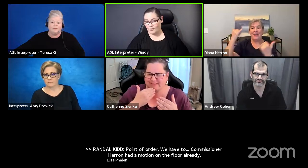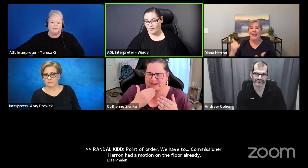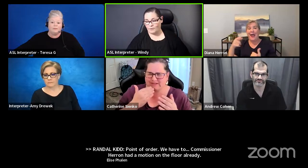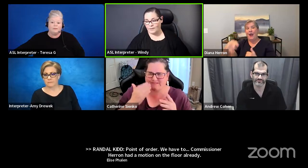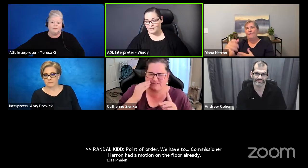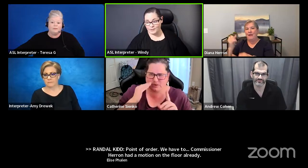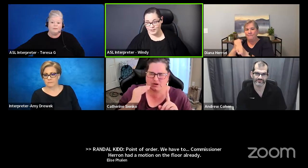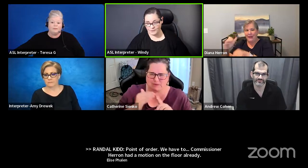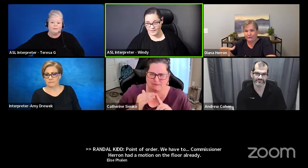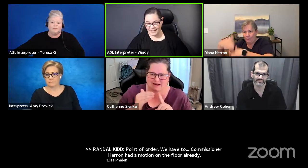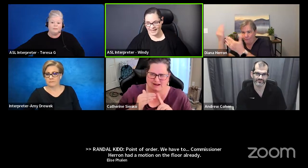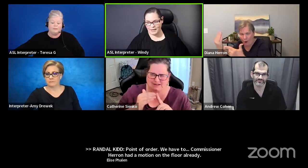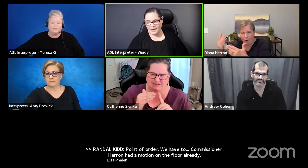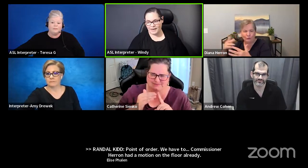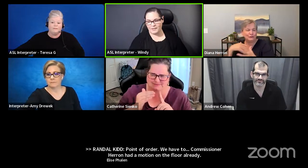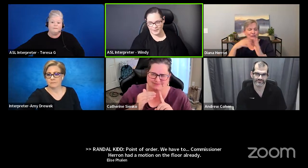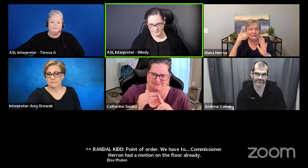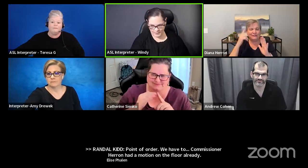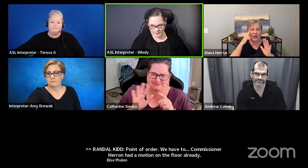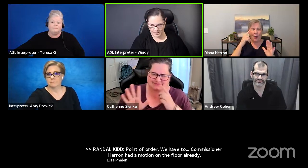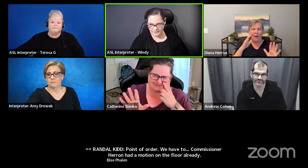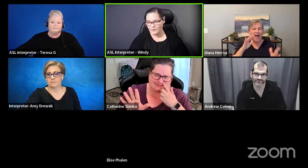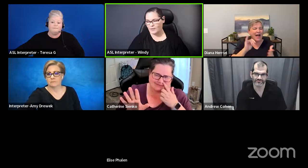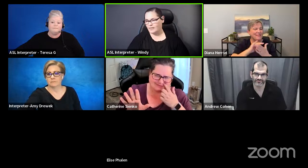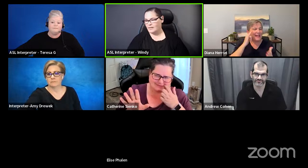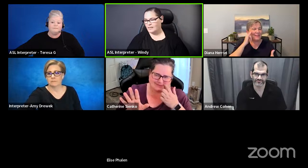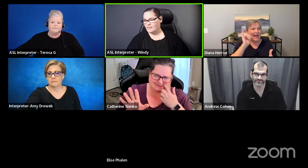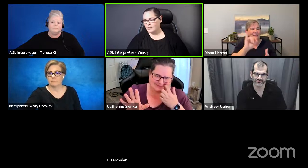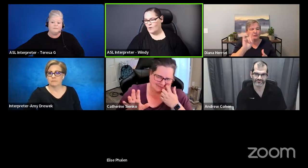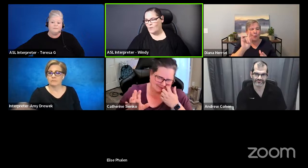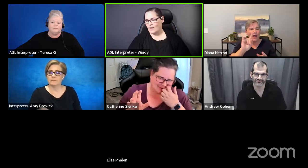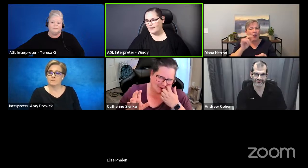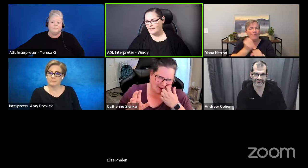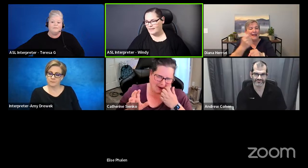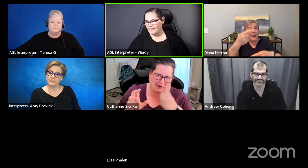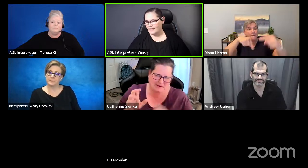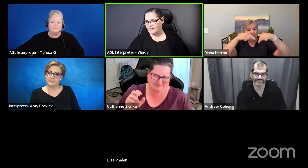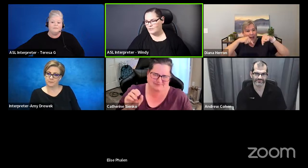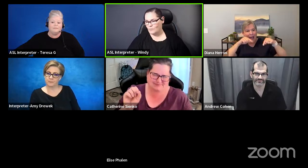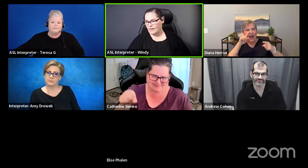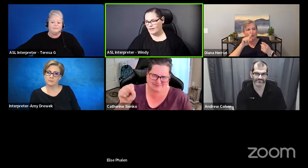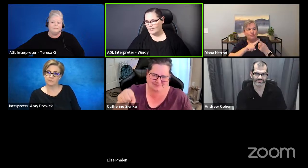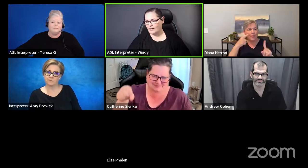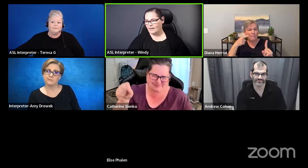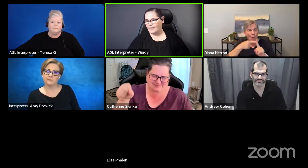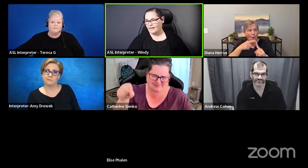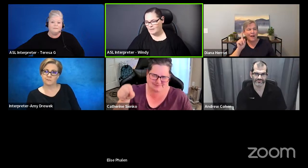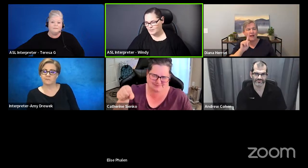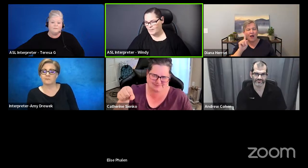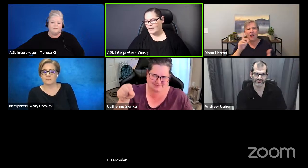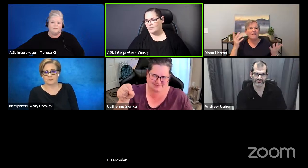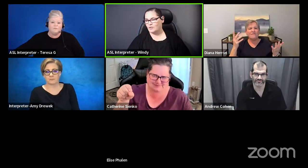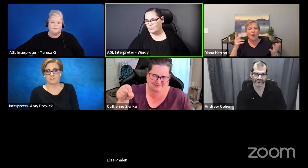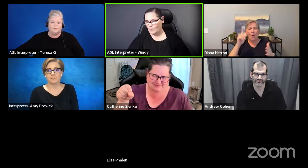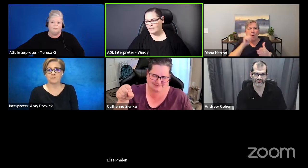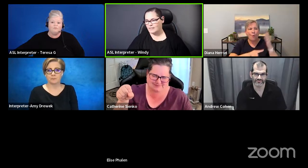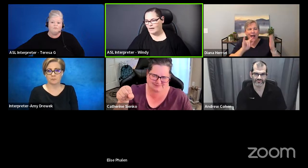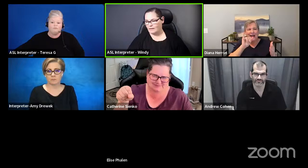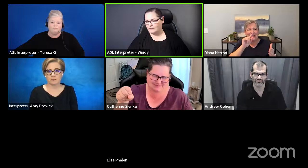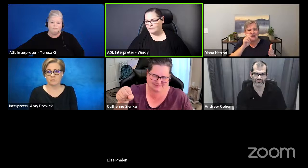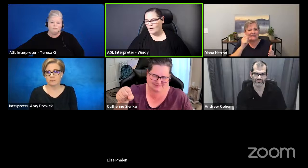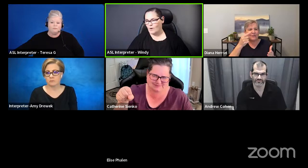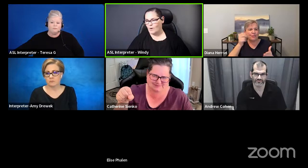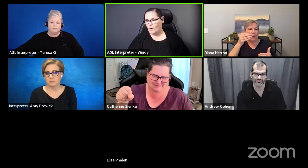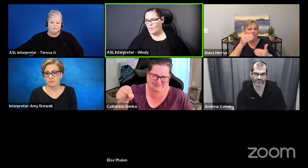waiting for a resolution for that, and now we have another motion on the floor. So I think that is where it comes back to the